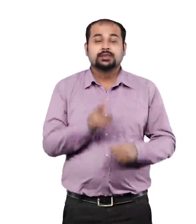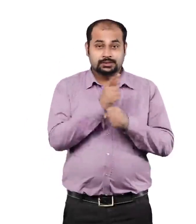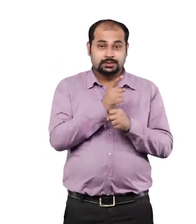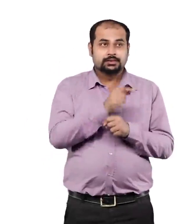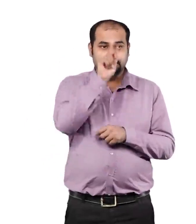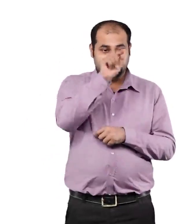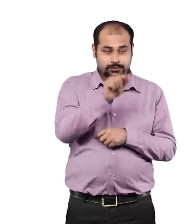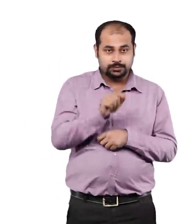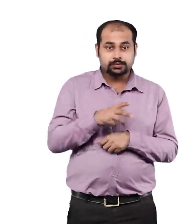Footnote: